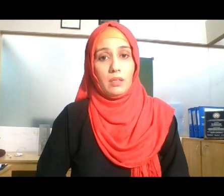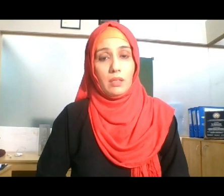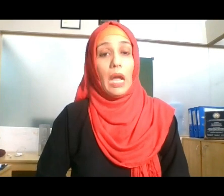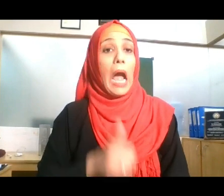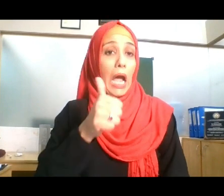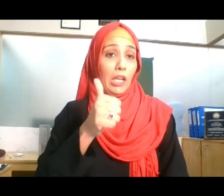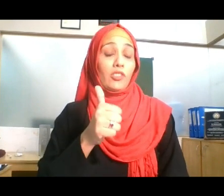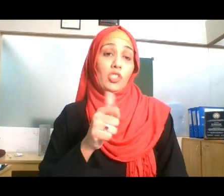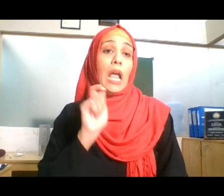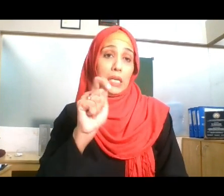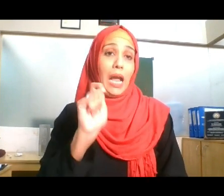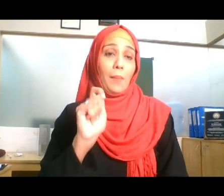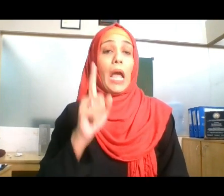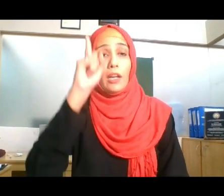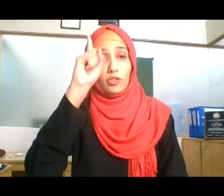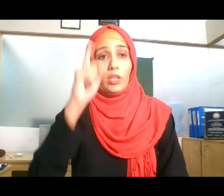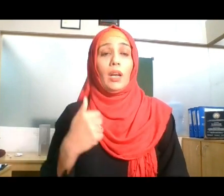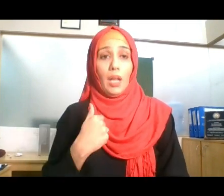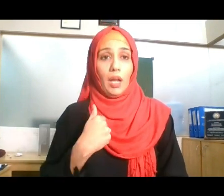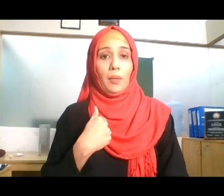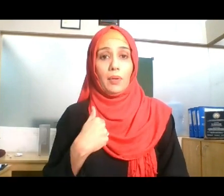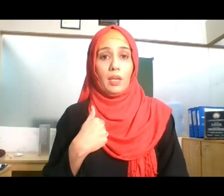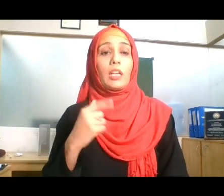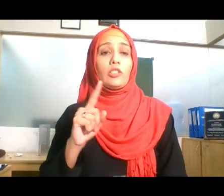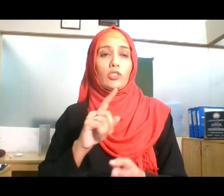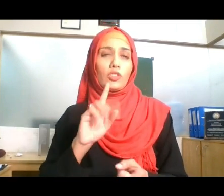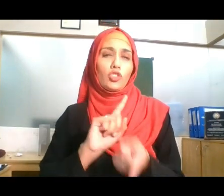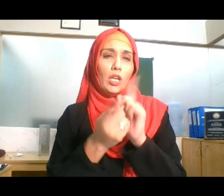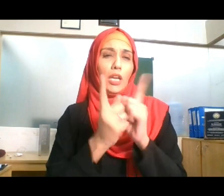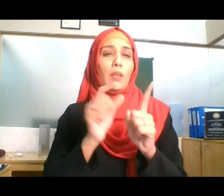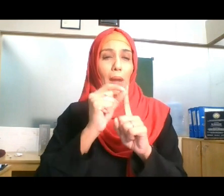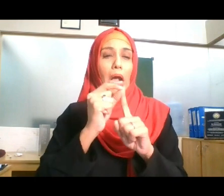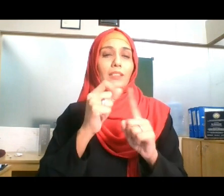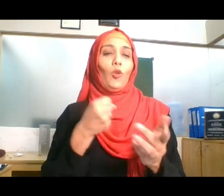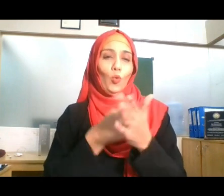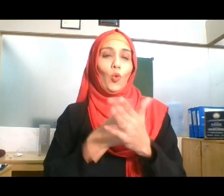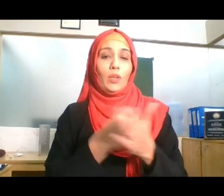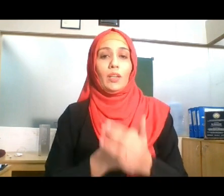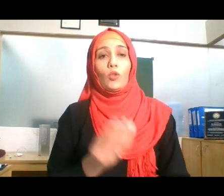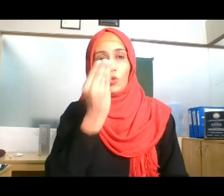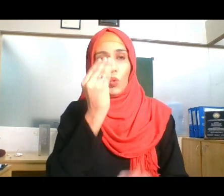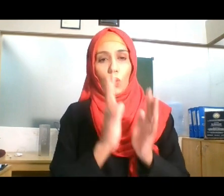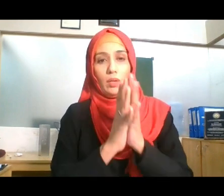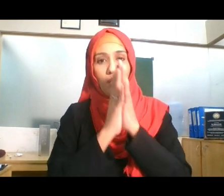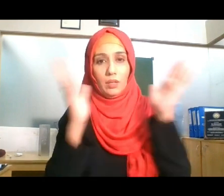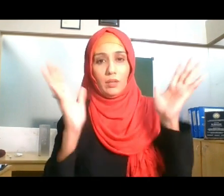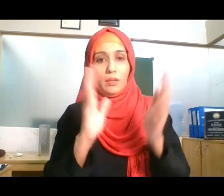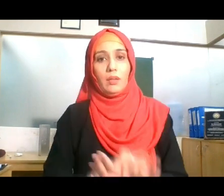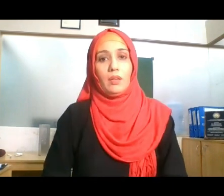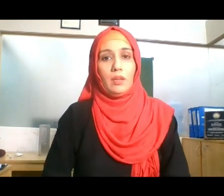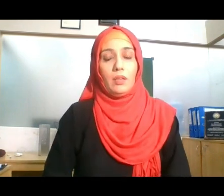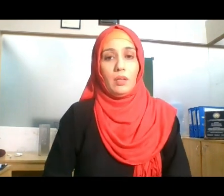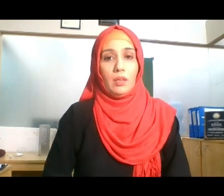and inshallah, we are able to bring some change in Pakistan. And thank you for taking